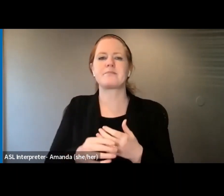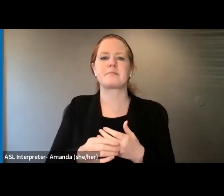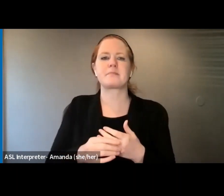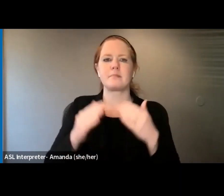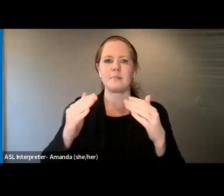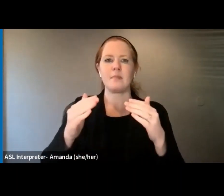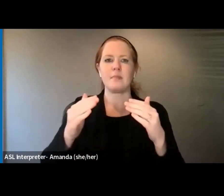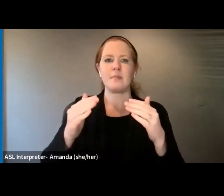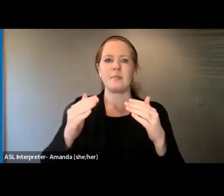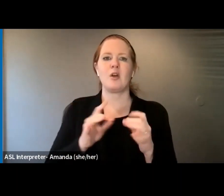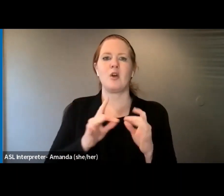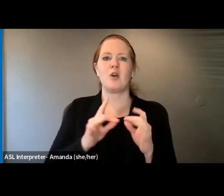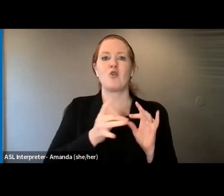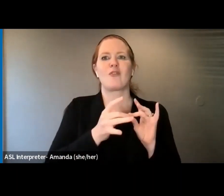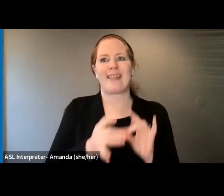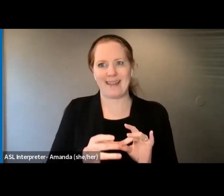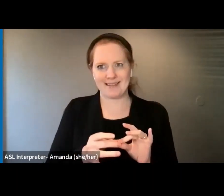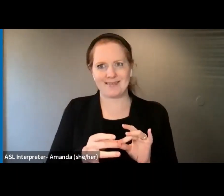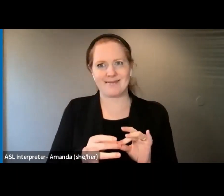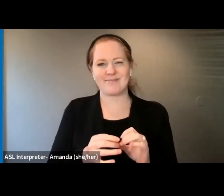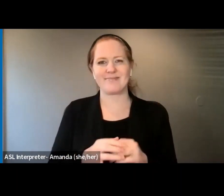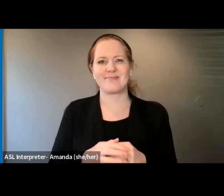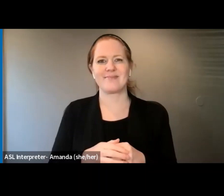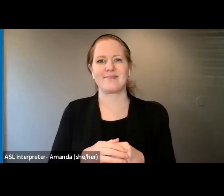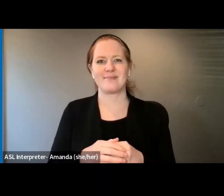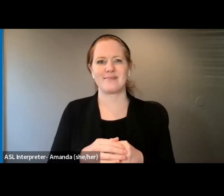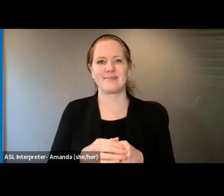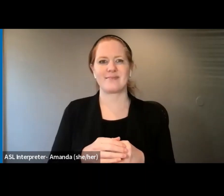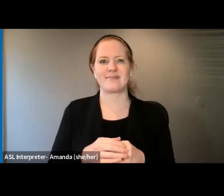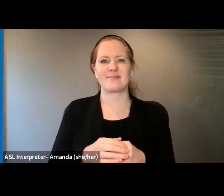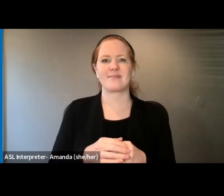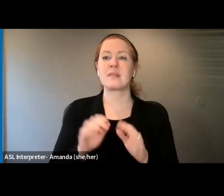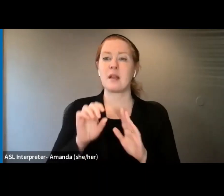very related note, the state